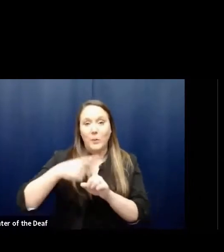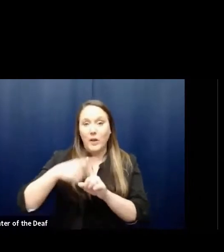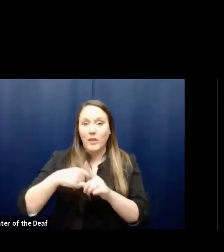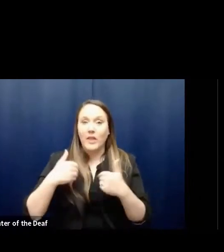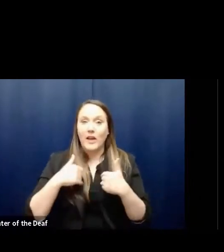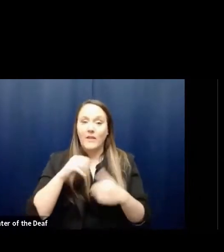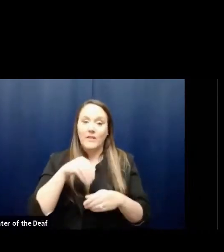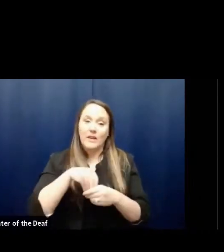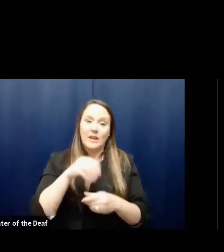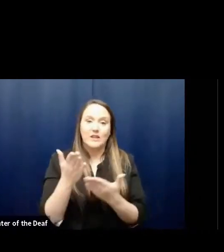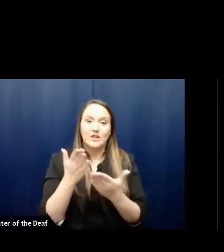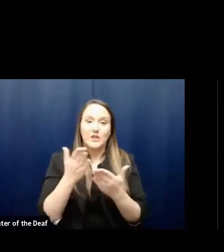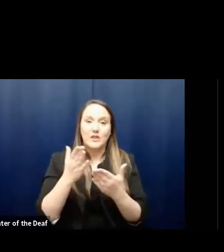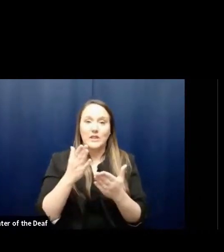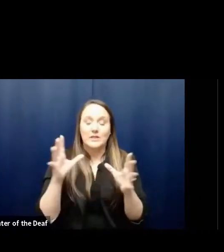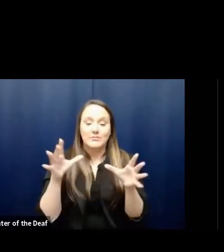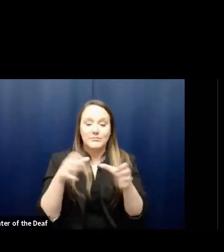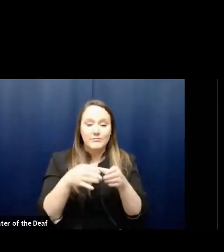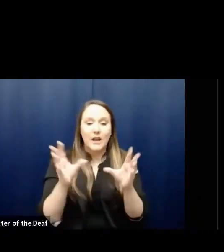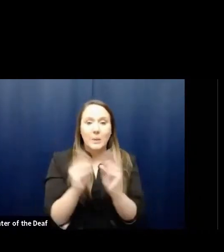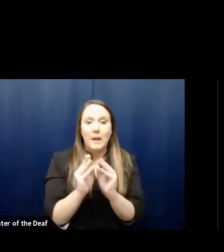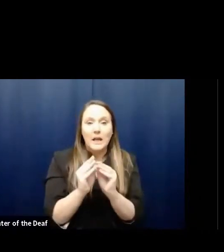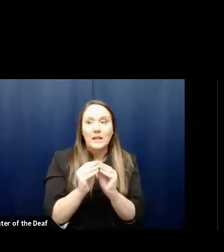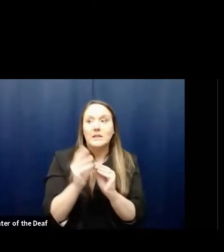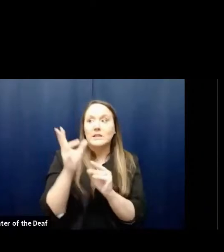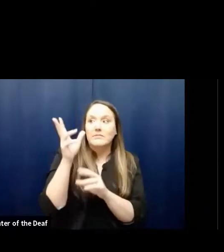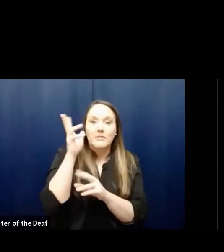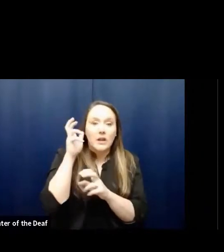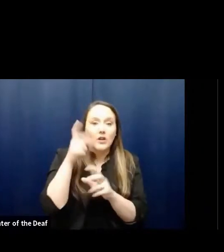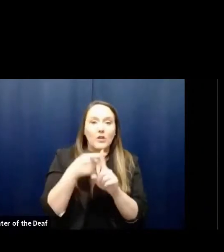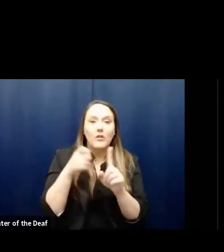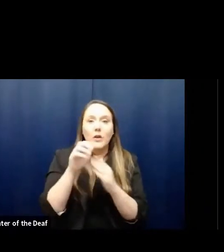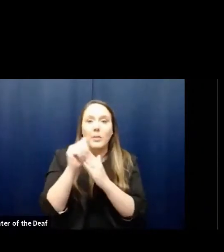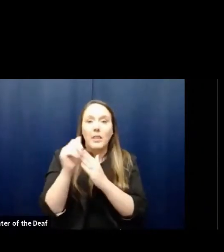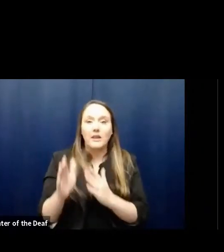and hears from leadership and learns about things.